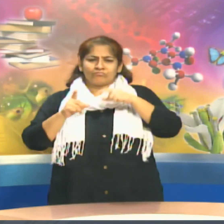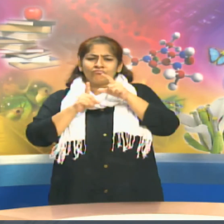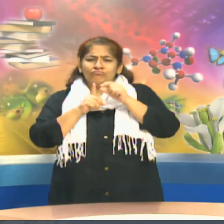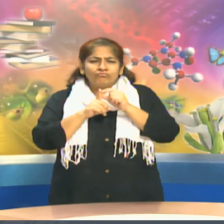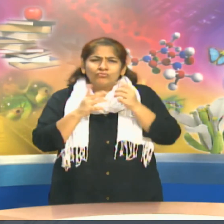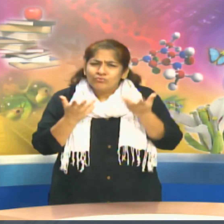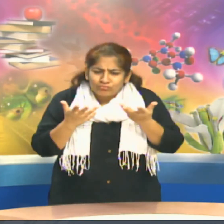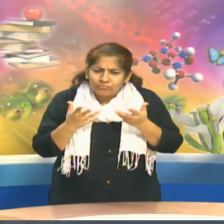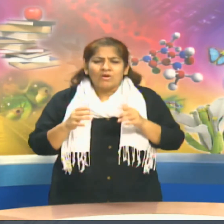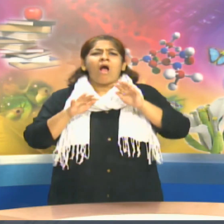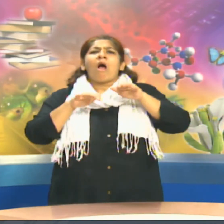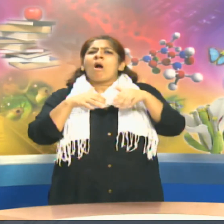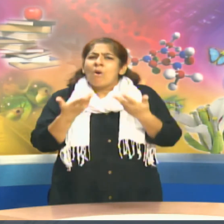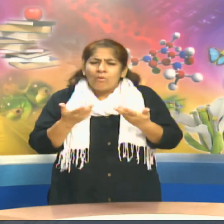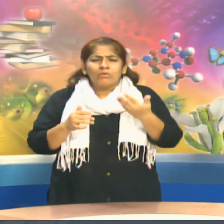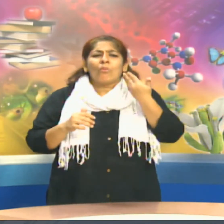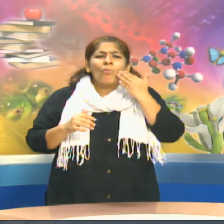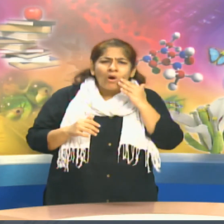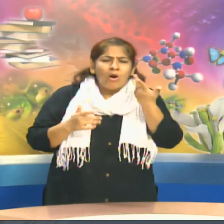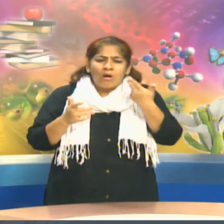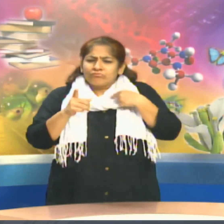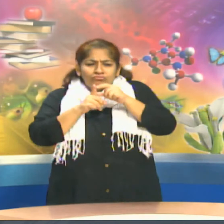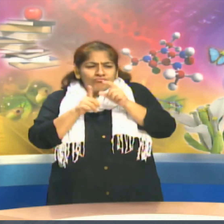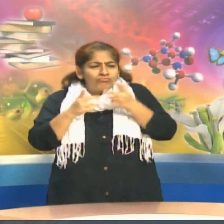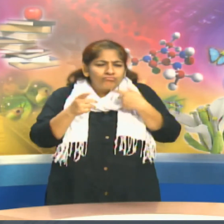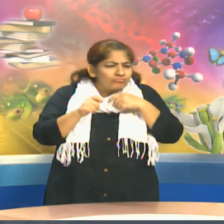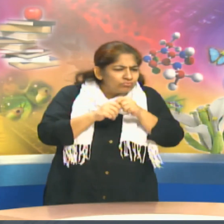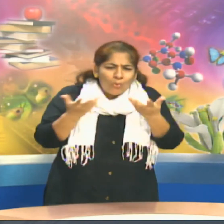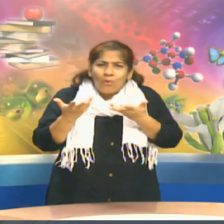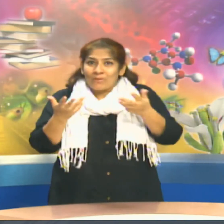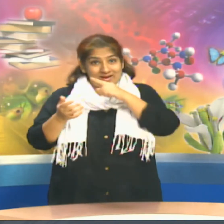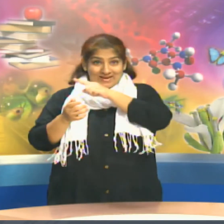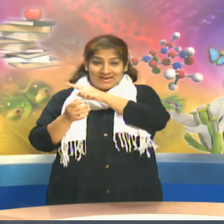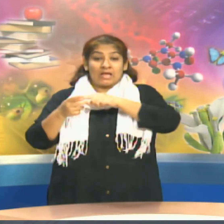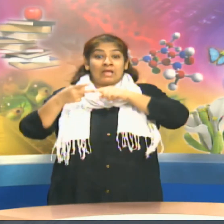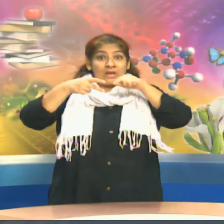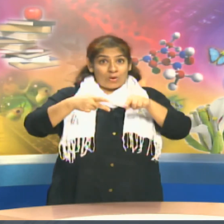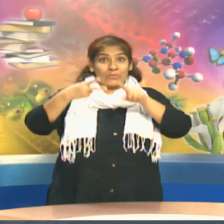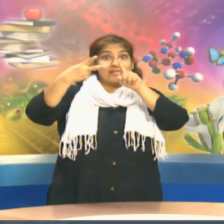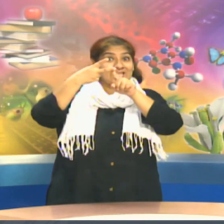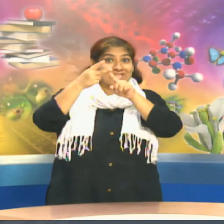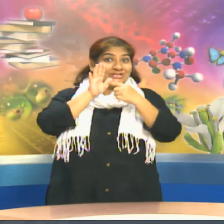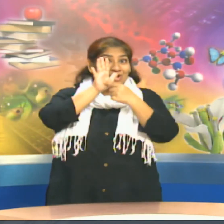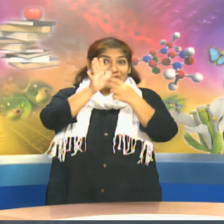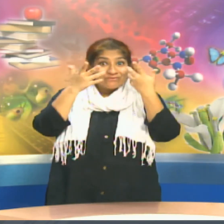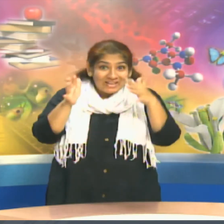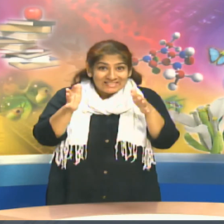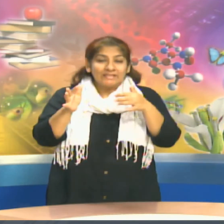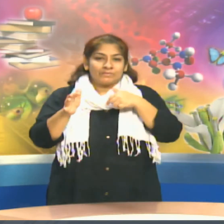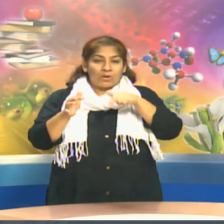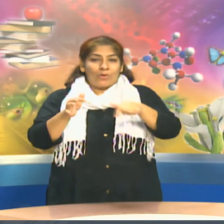the planning. Now, let us understand it in detail. What do we do while we do some